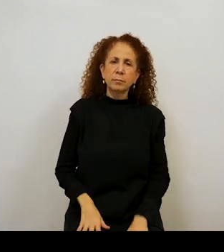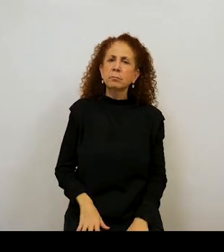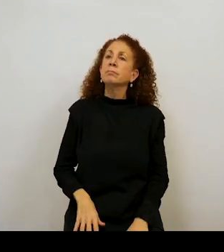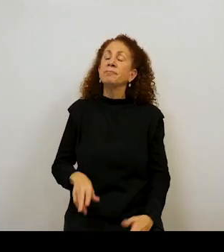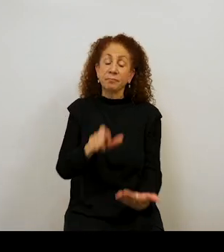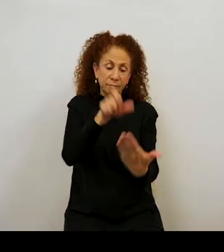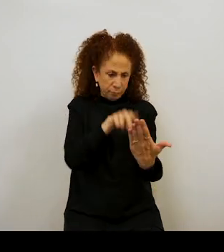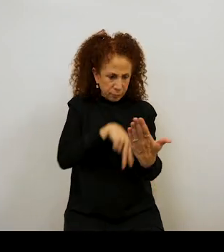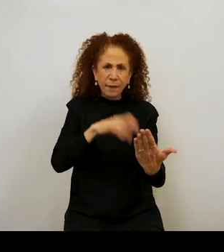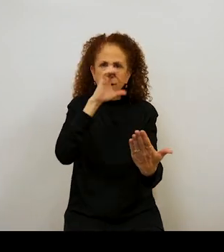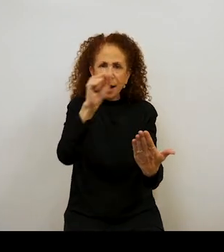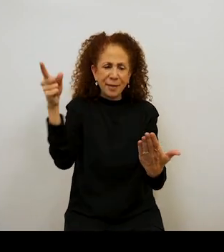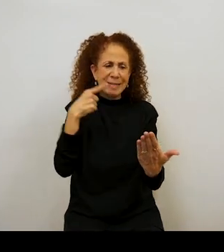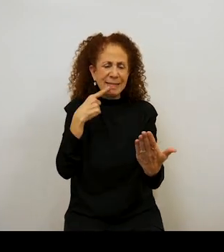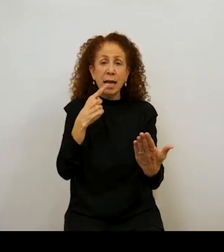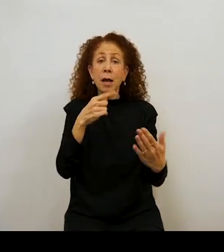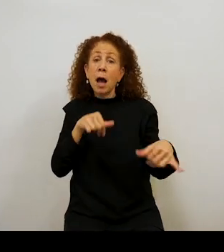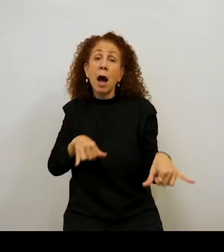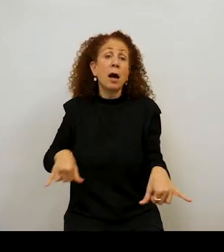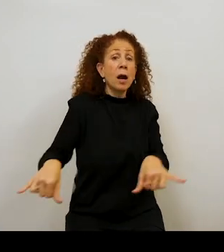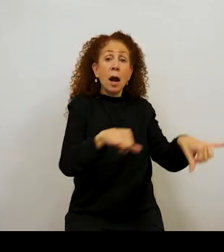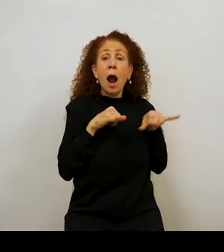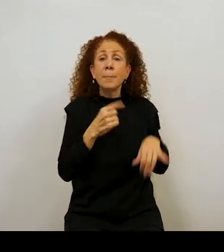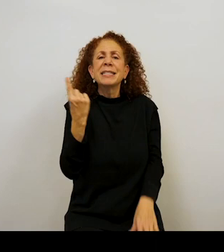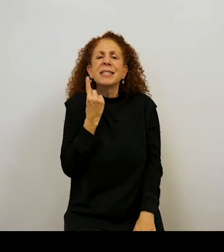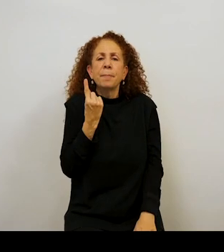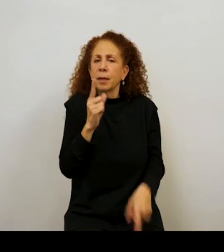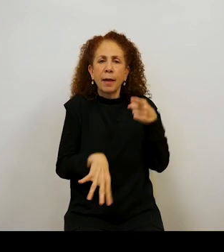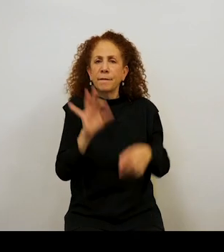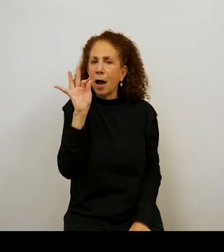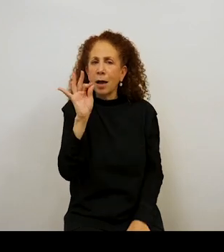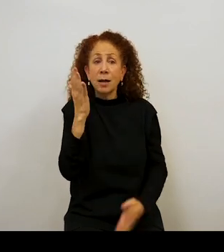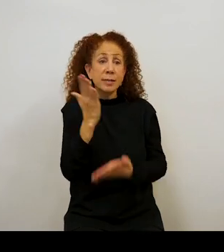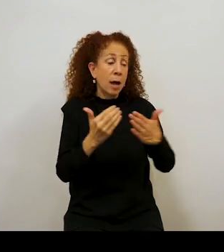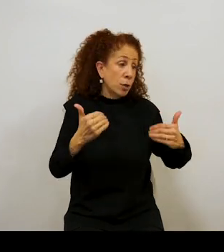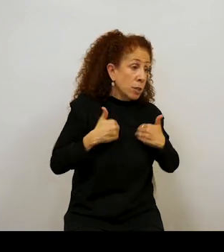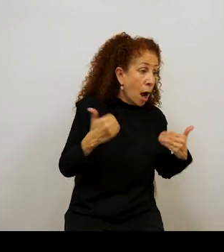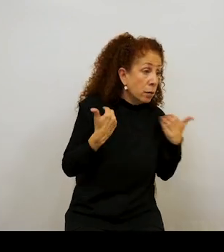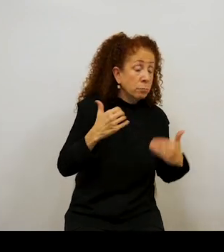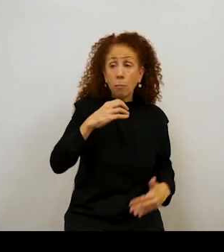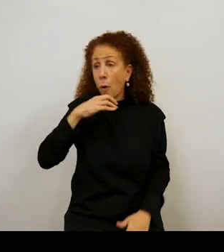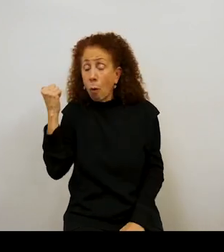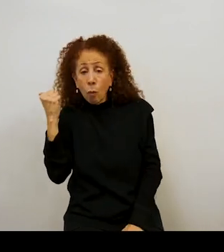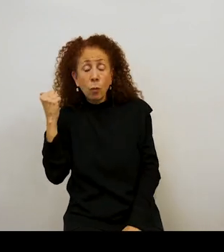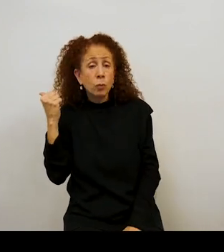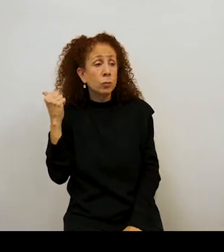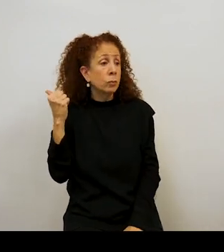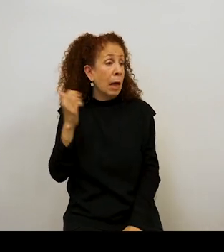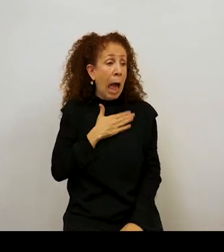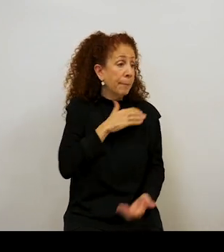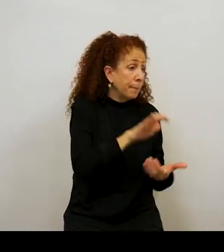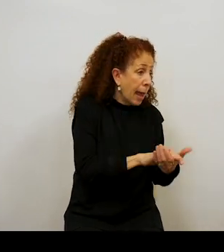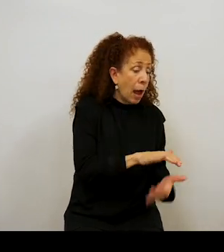out of it, which was they said, we can't find a common denominator. Some are young, some are older. Some are happily